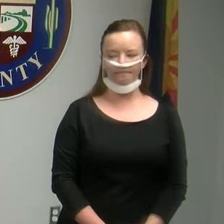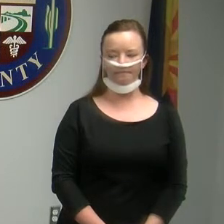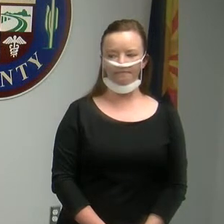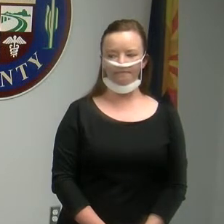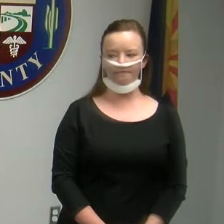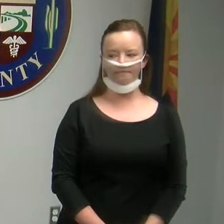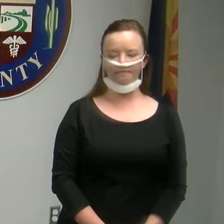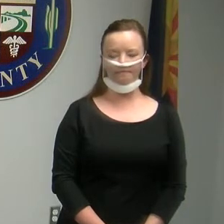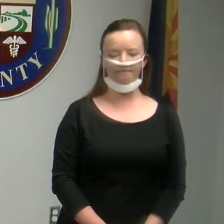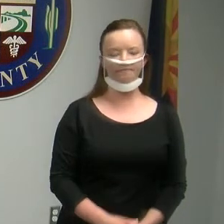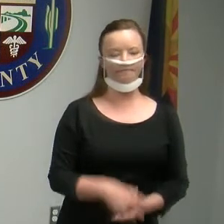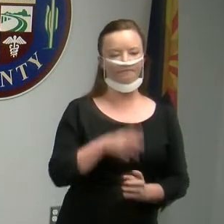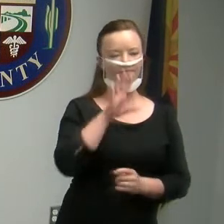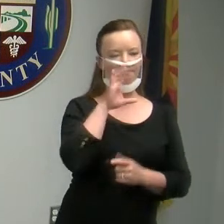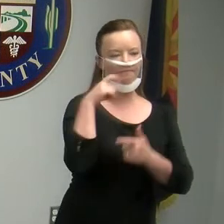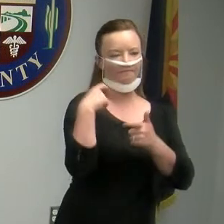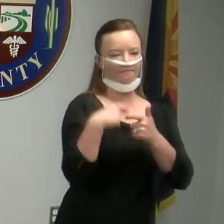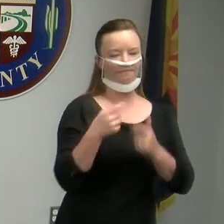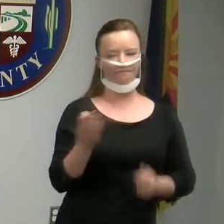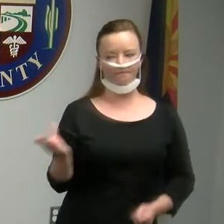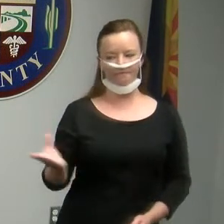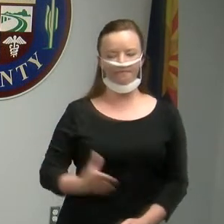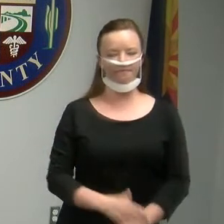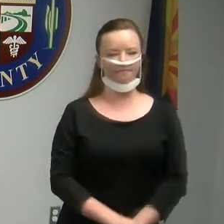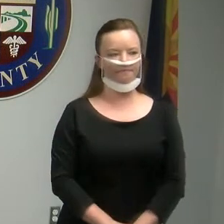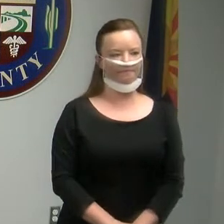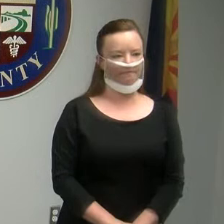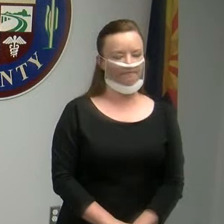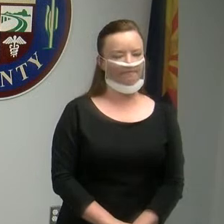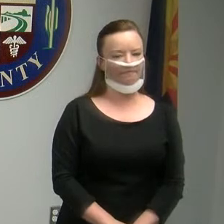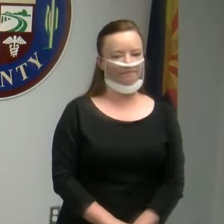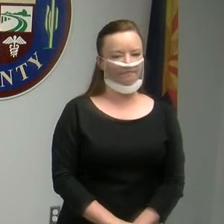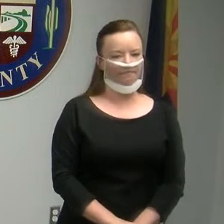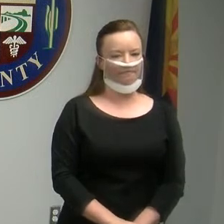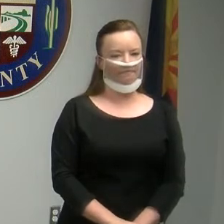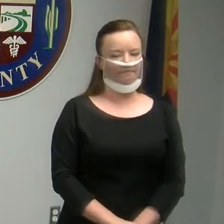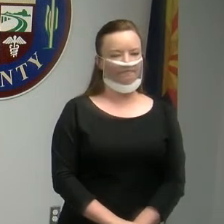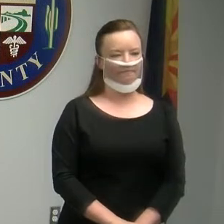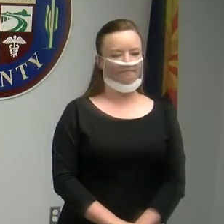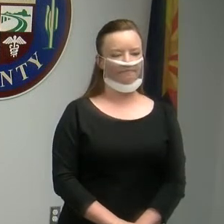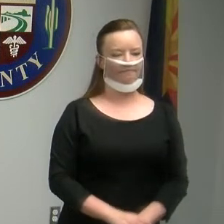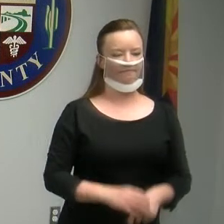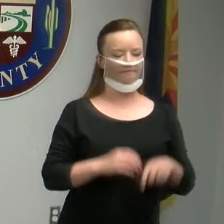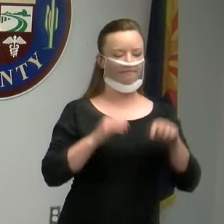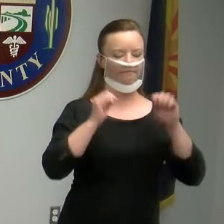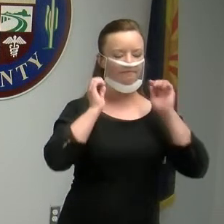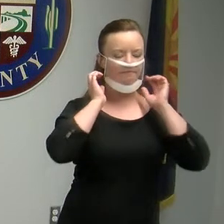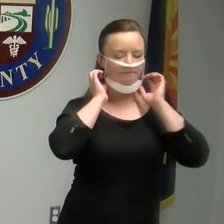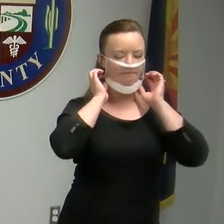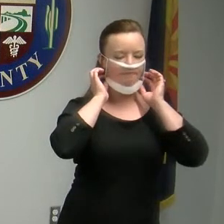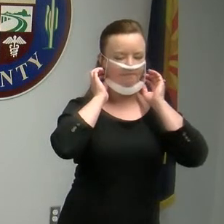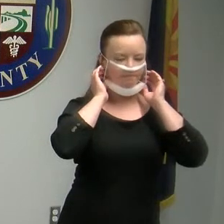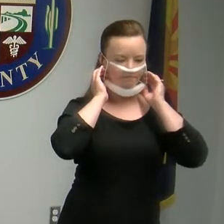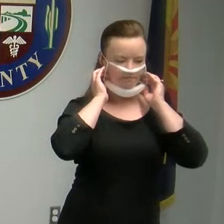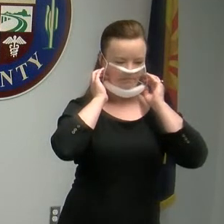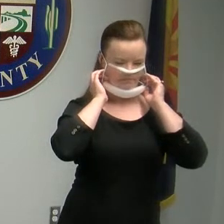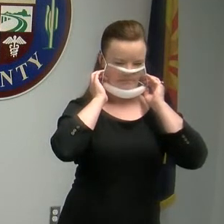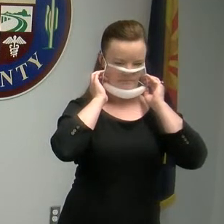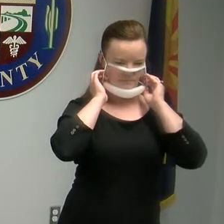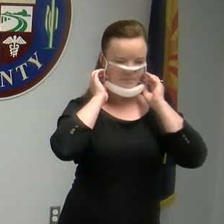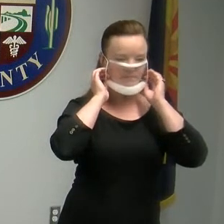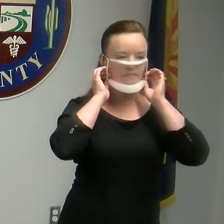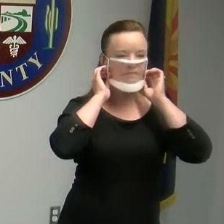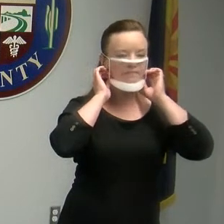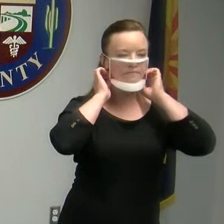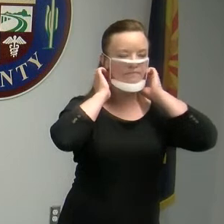Y la pregunta común que reciben Salud Pública por lo regular es que los datos de Salud Pública se están actualizando constantemente, cada día a las 9 de la